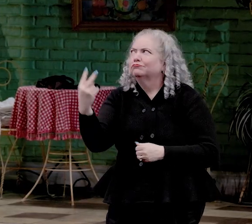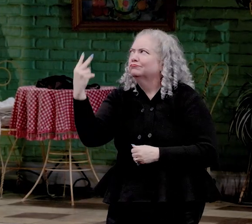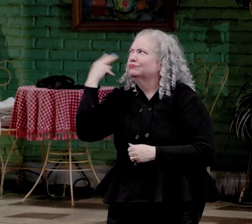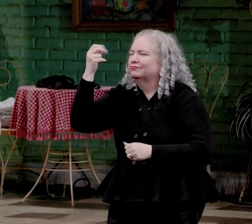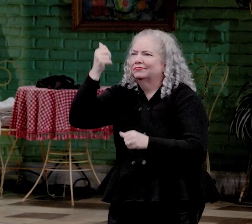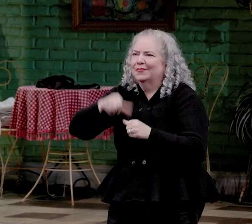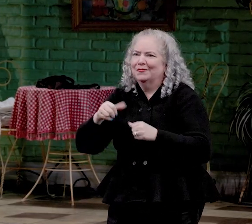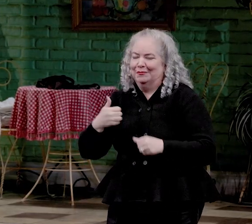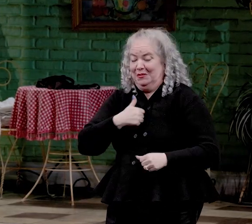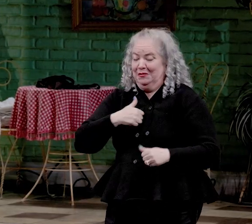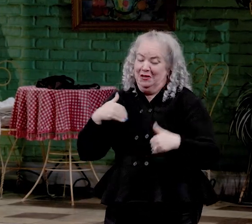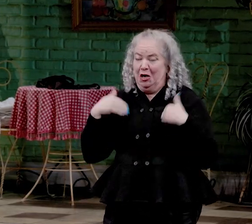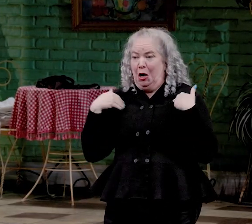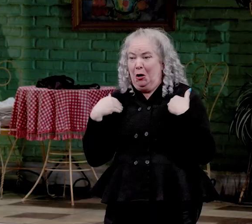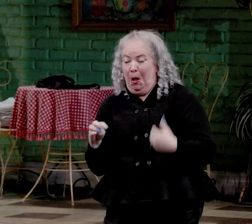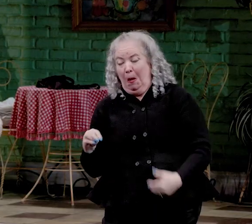pup